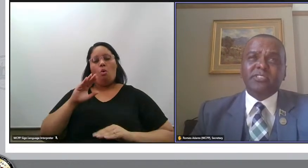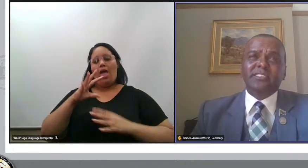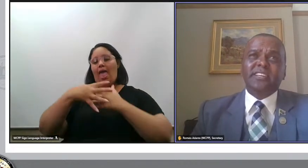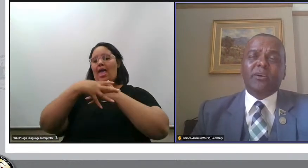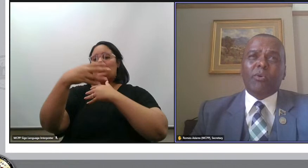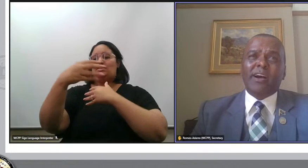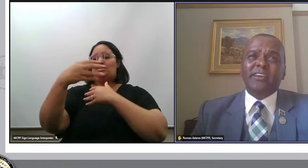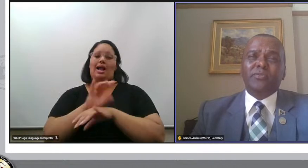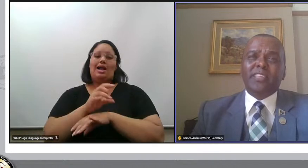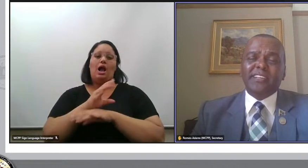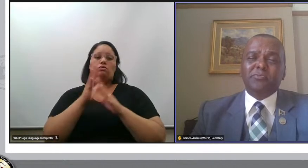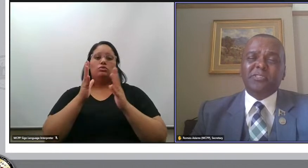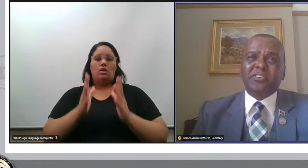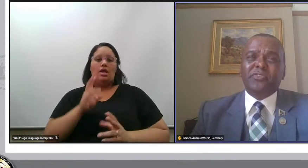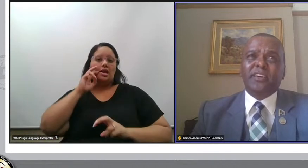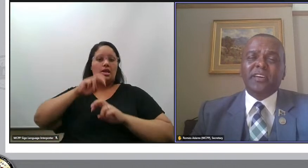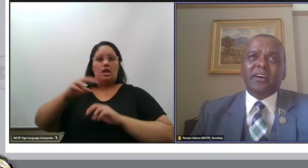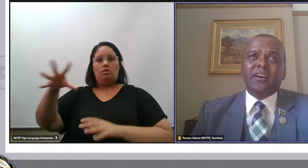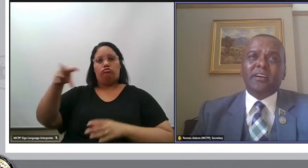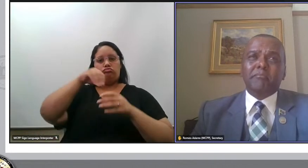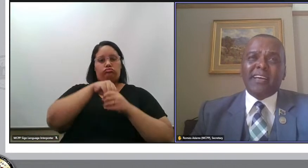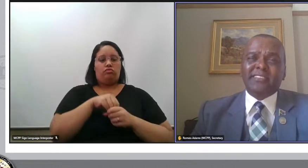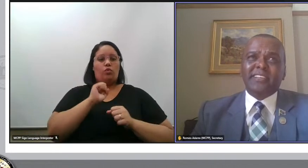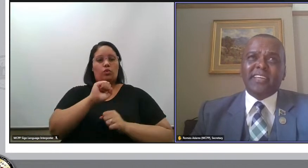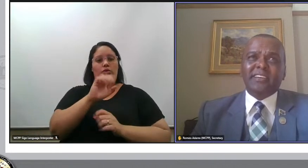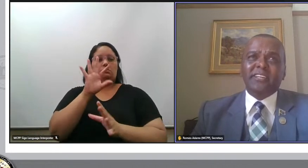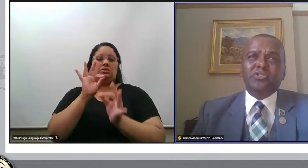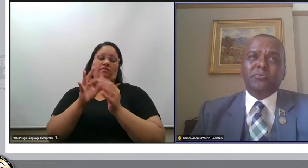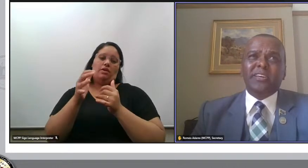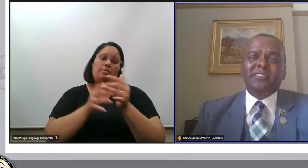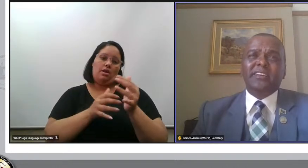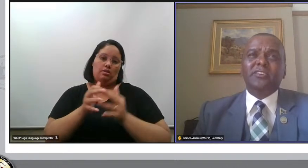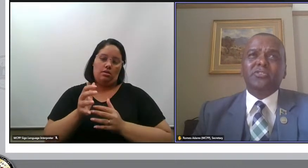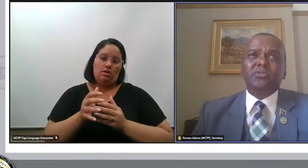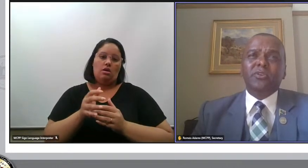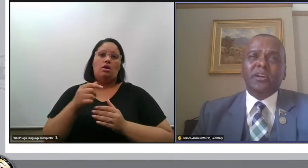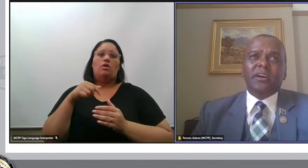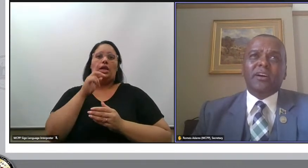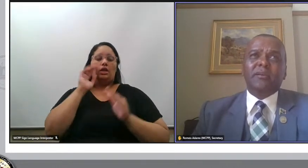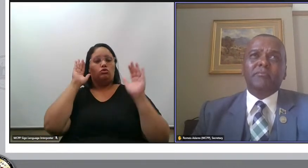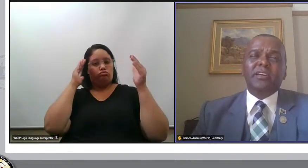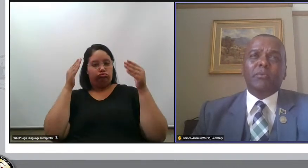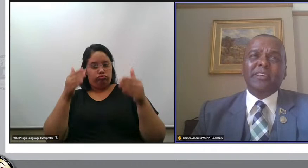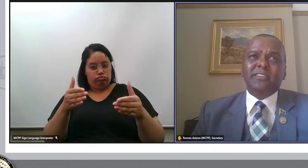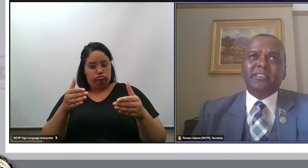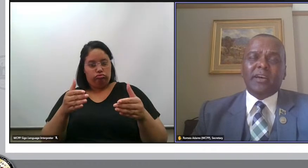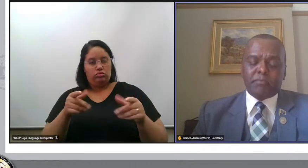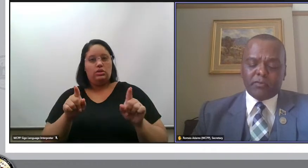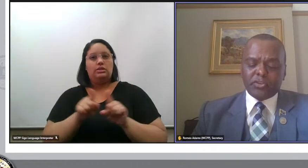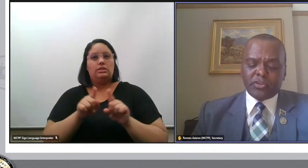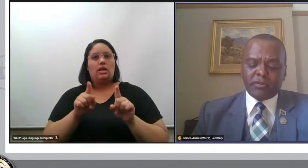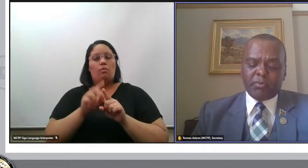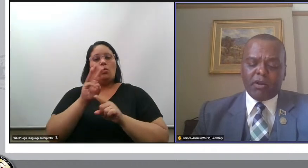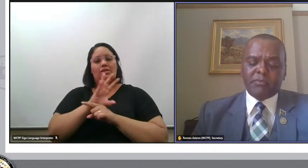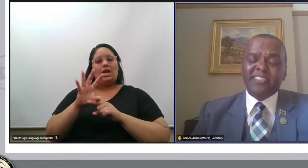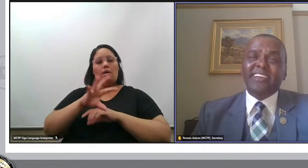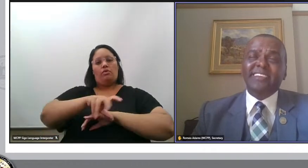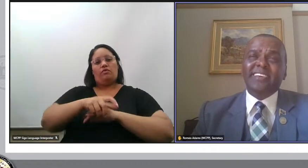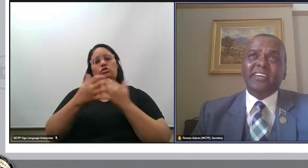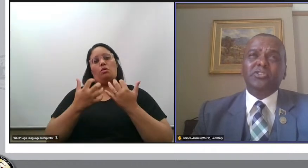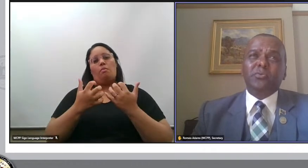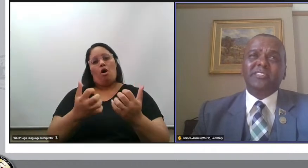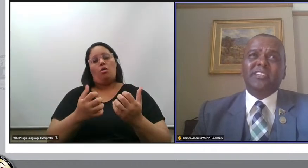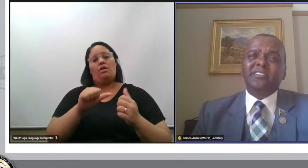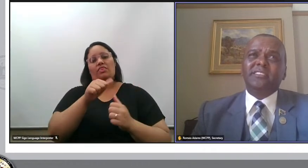external counsel is required for that specific matter that needs to be attended to. The Western Cape Provincial Parliament